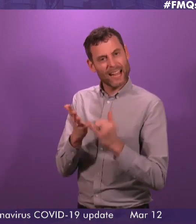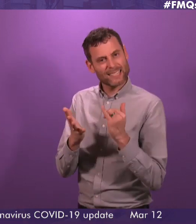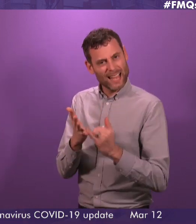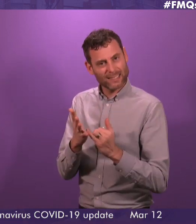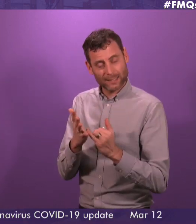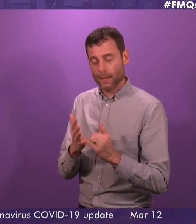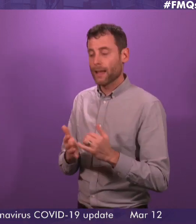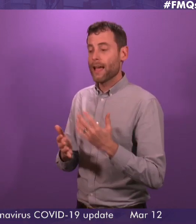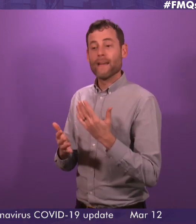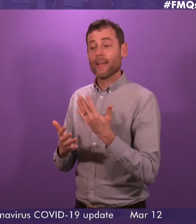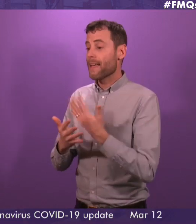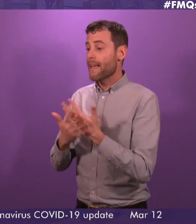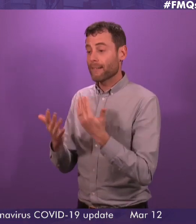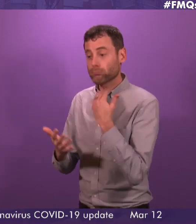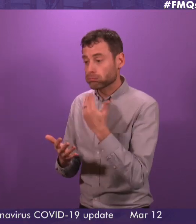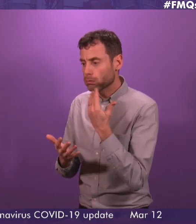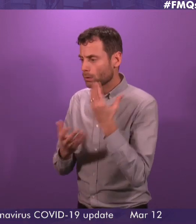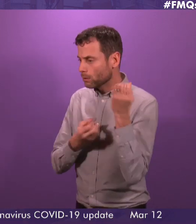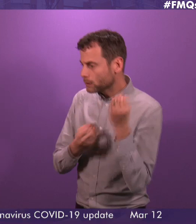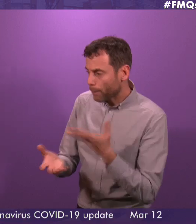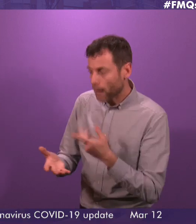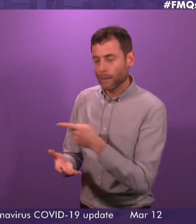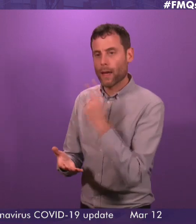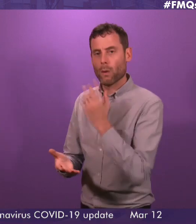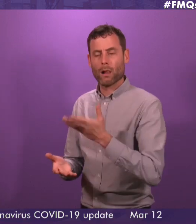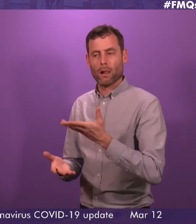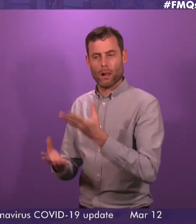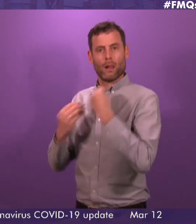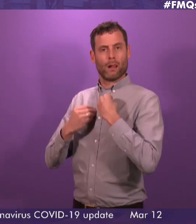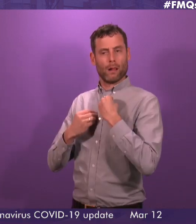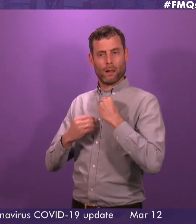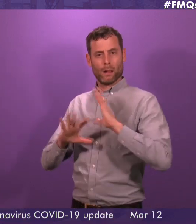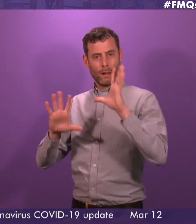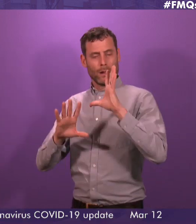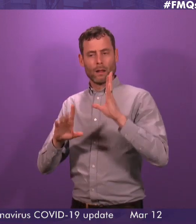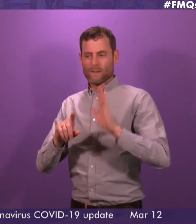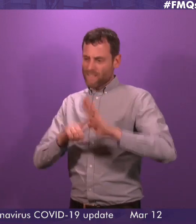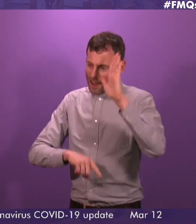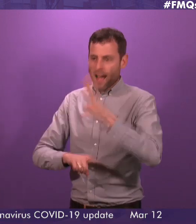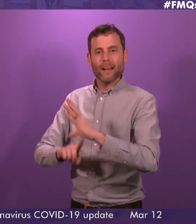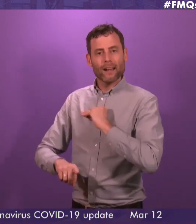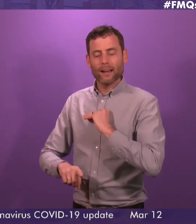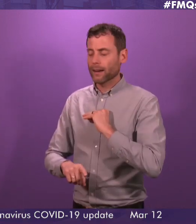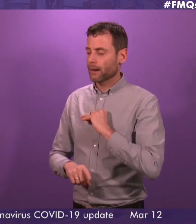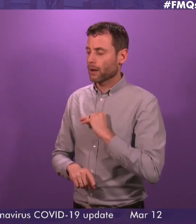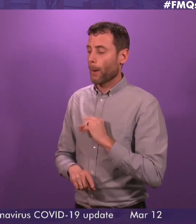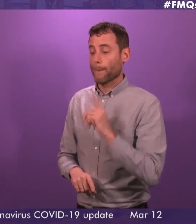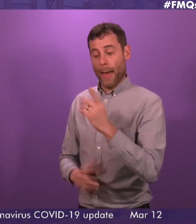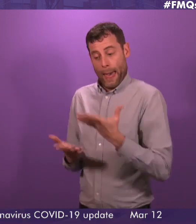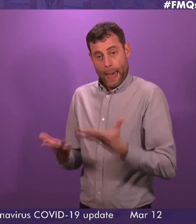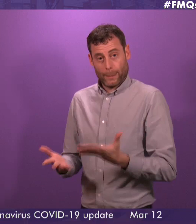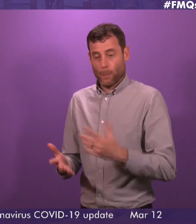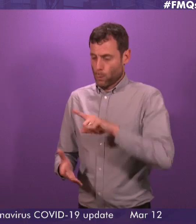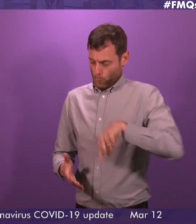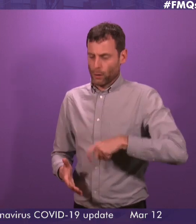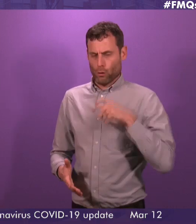undoubtedly flag directly if there were any difficulties, but at this stage we can have confidence that there are supplies available and steps